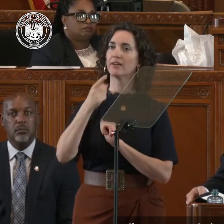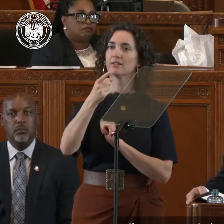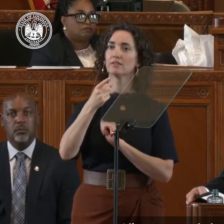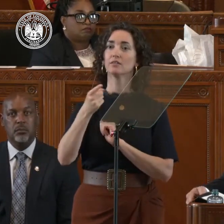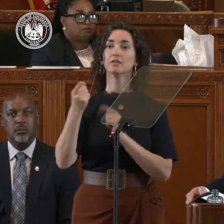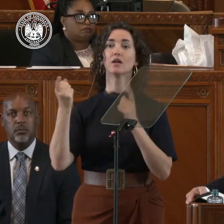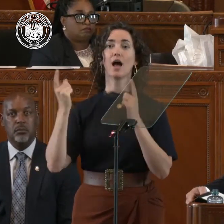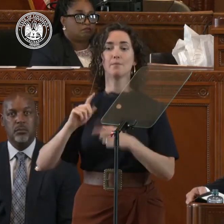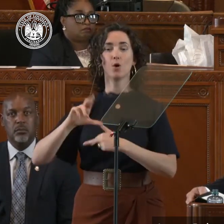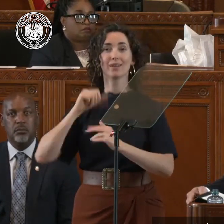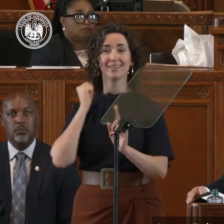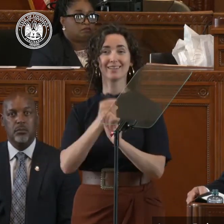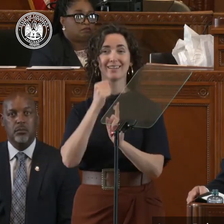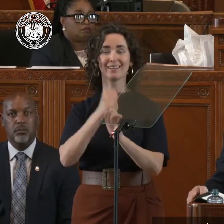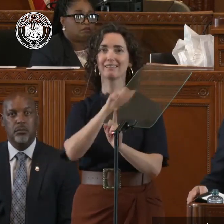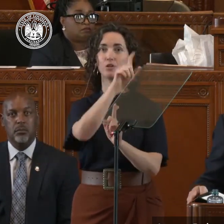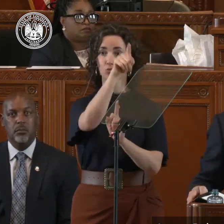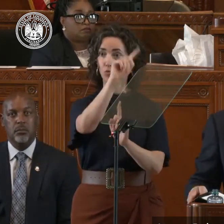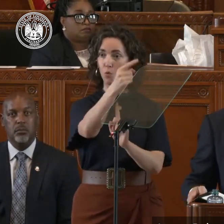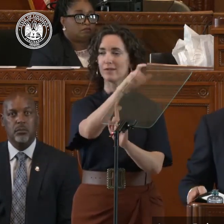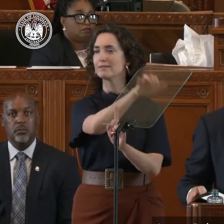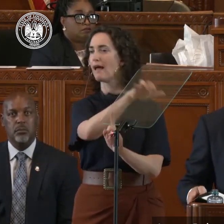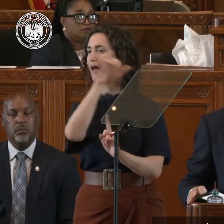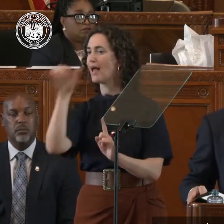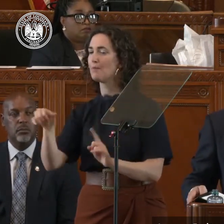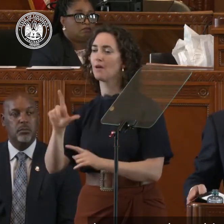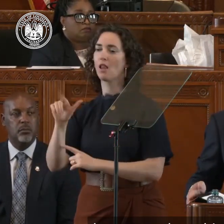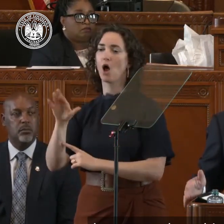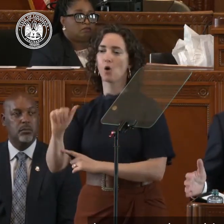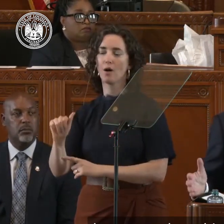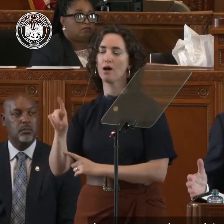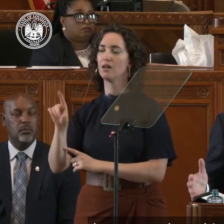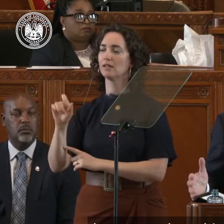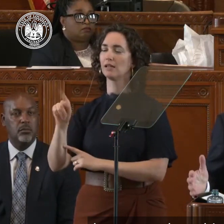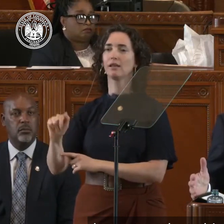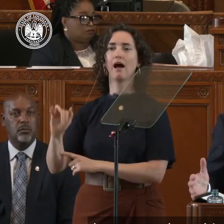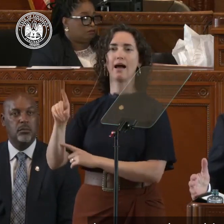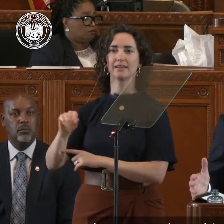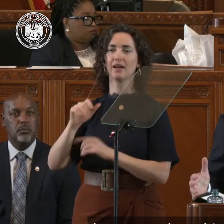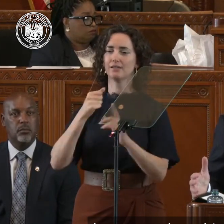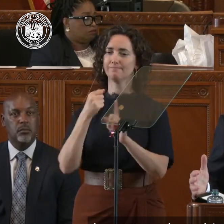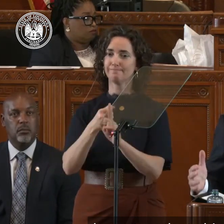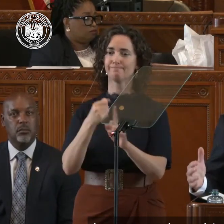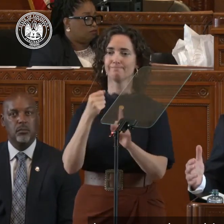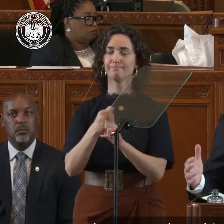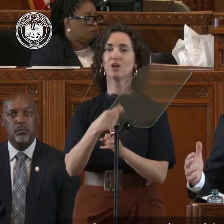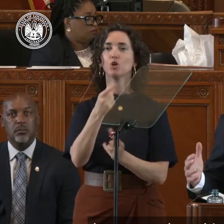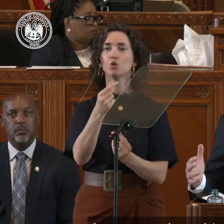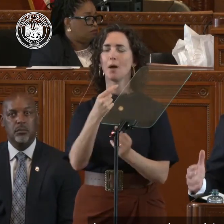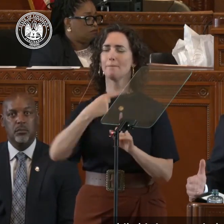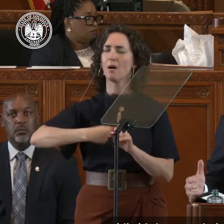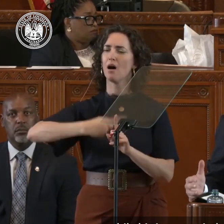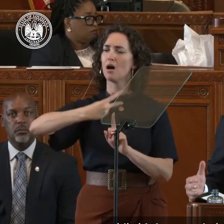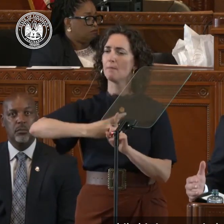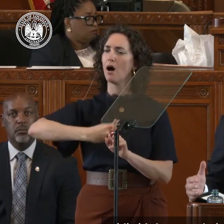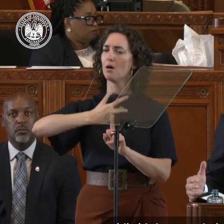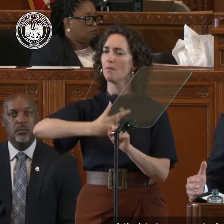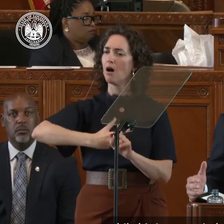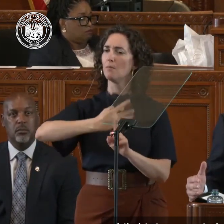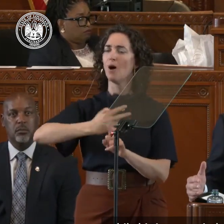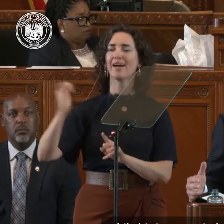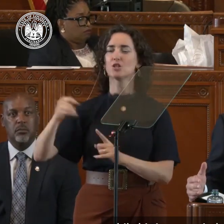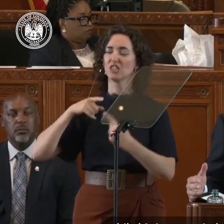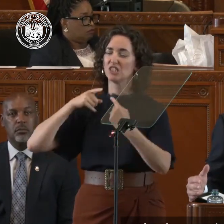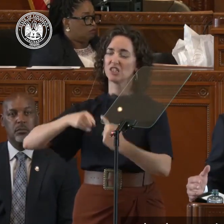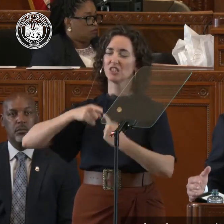victims of hurricanes, Laura, Delta, and Ida, he spent months stuck in insurance purgatory while his insurer